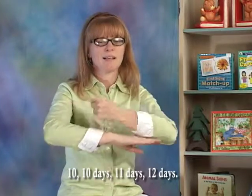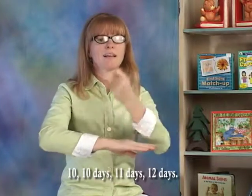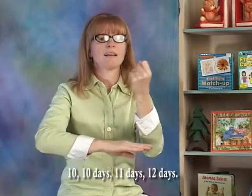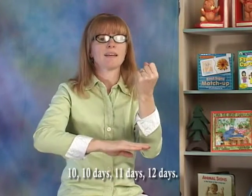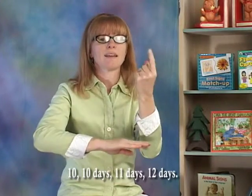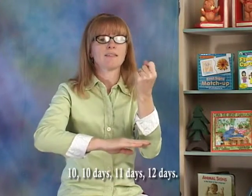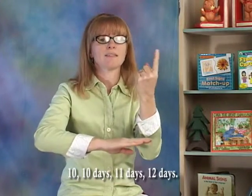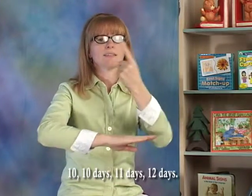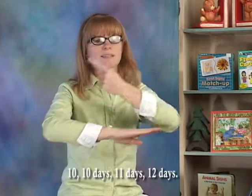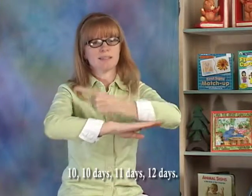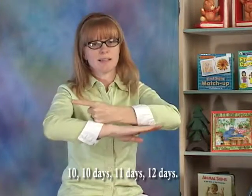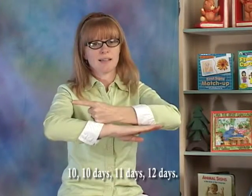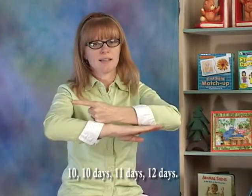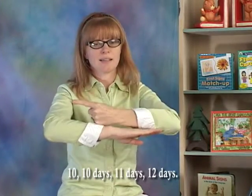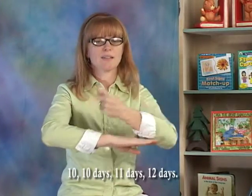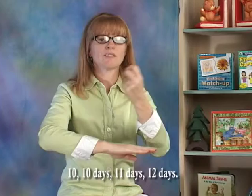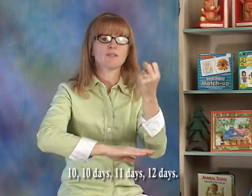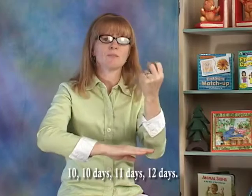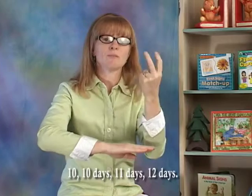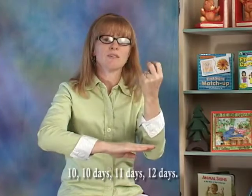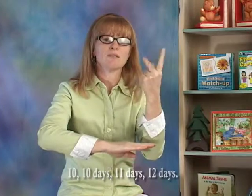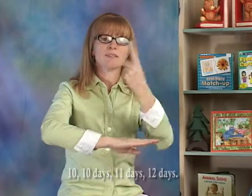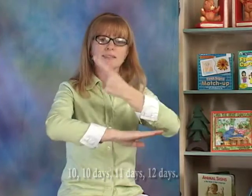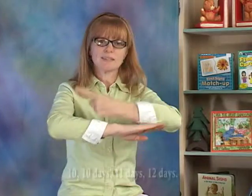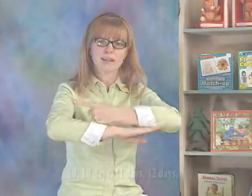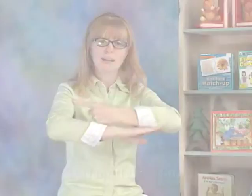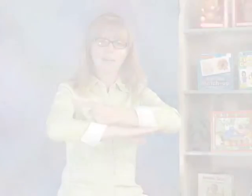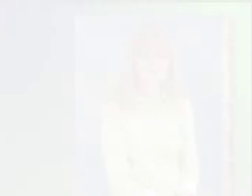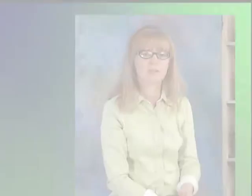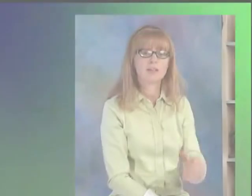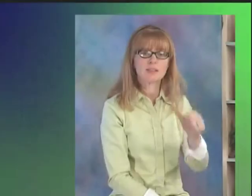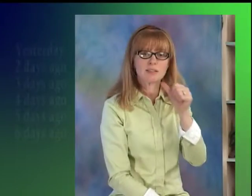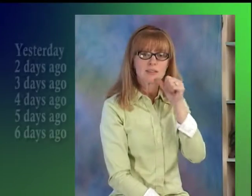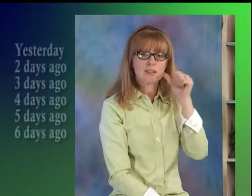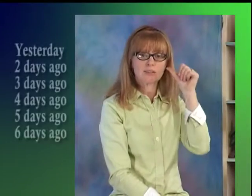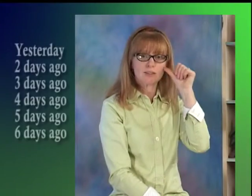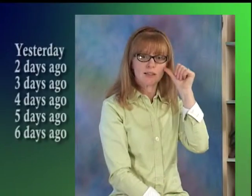days, 11 days, 12 days,